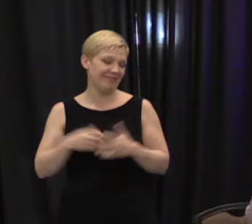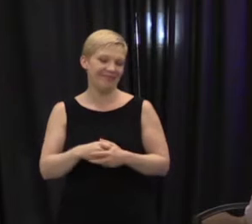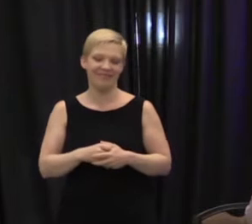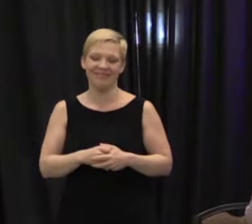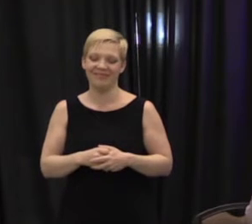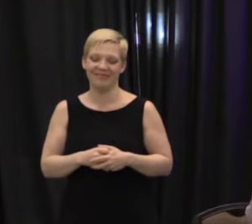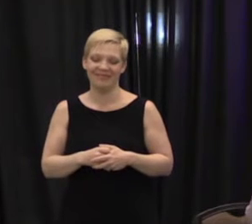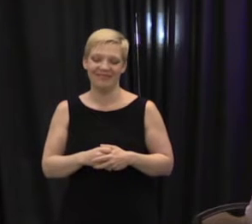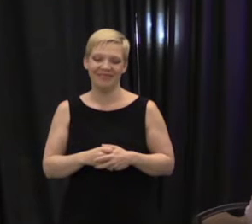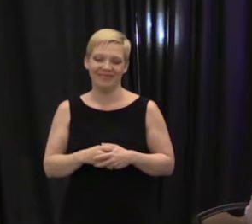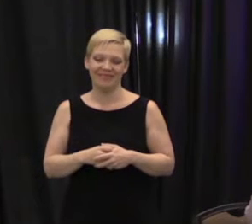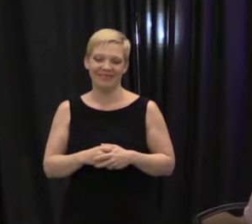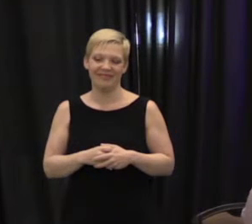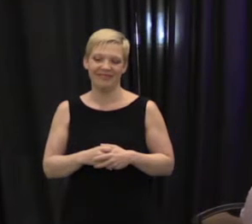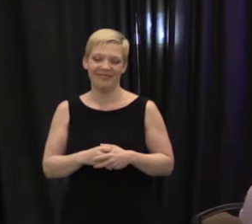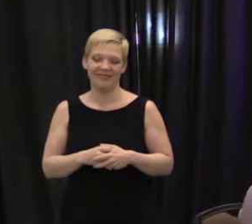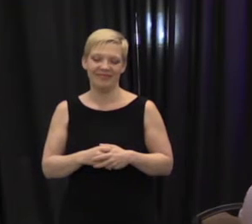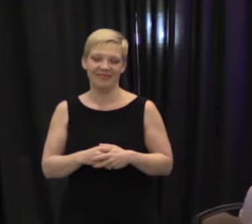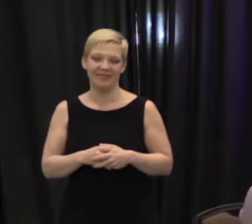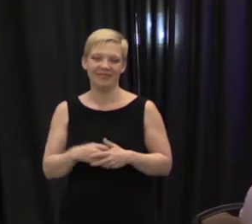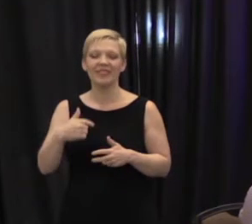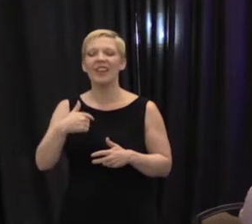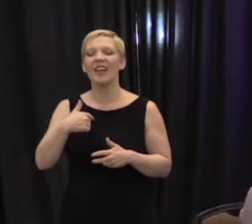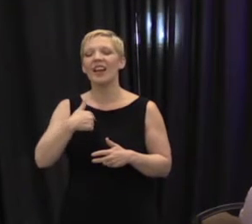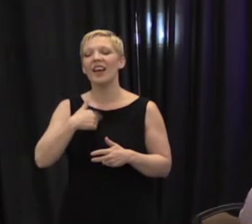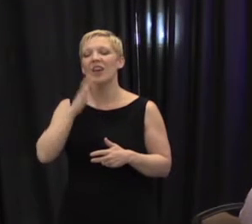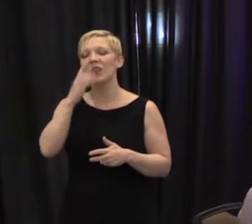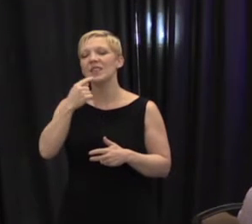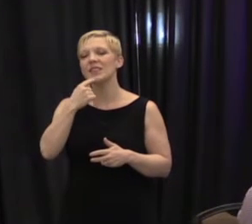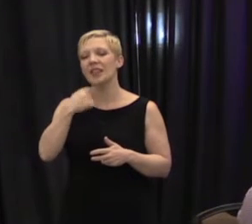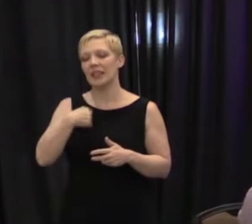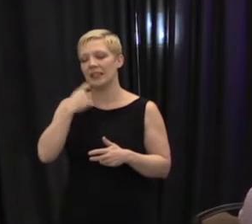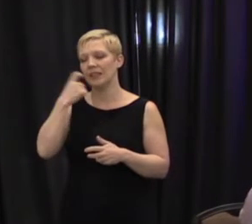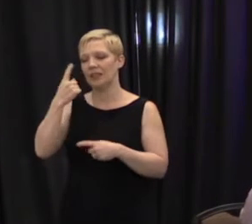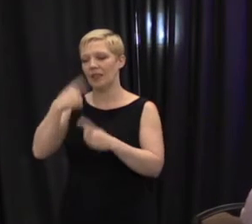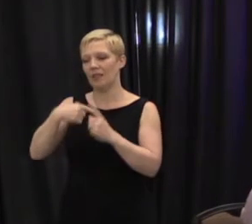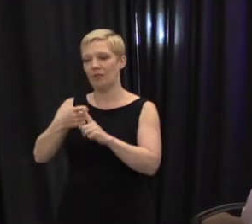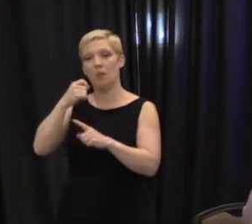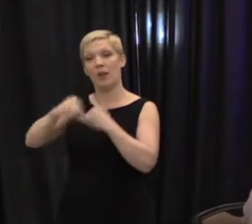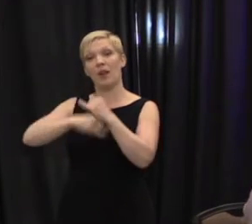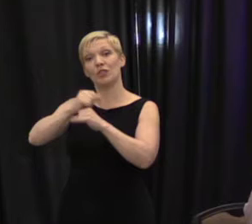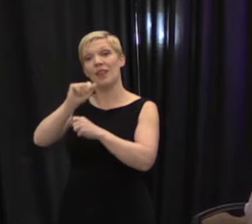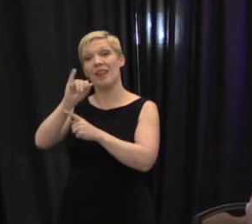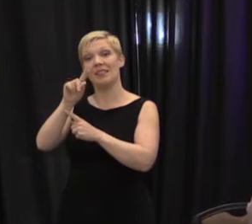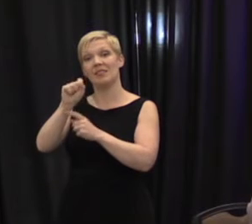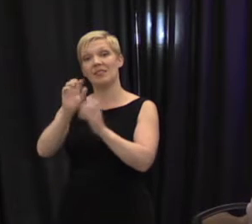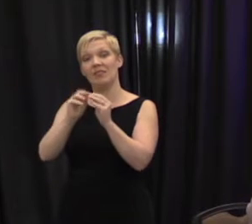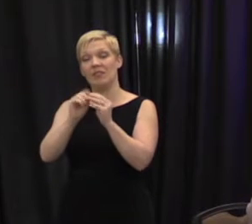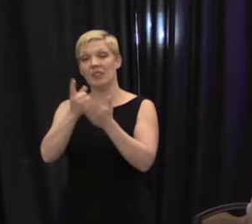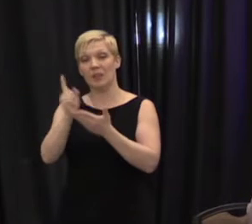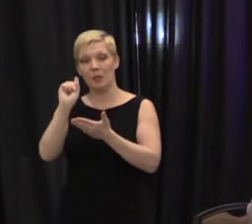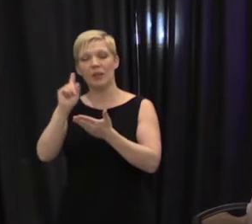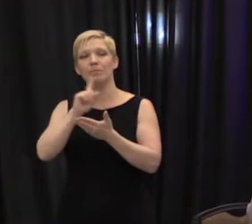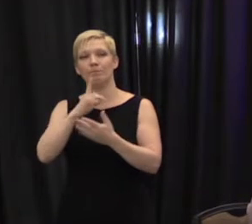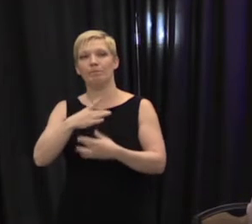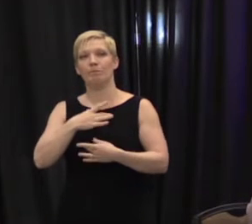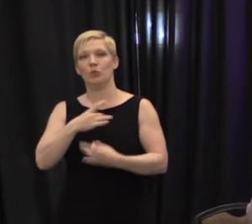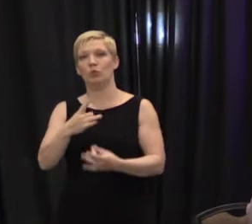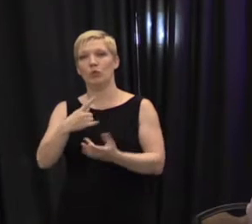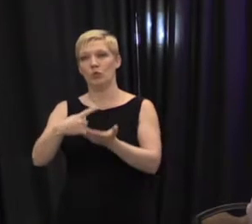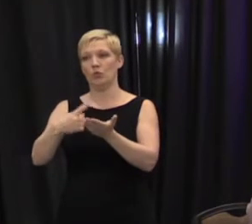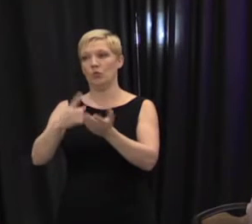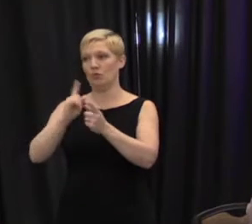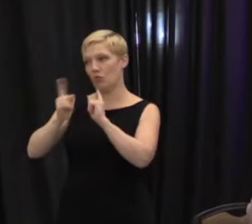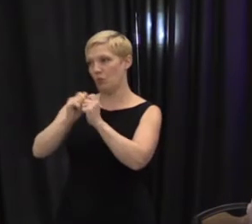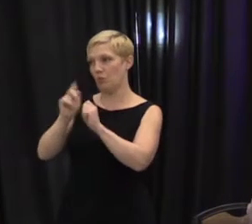And I will say now, it's always interesting talking. I just came from the International AIDS Conference last week, and it was interesting talking to folks